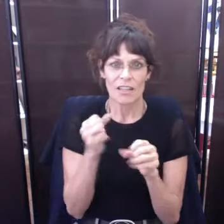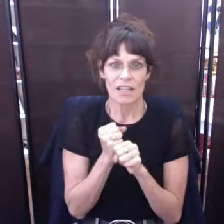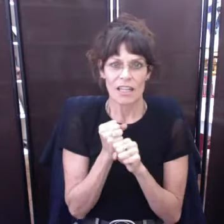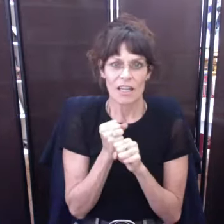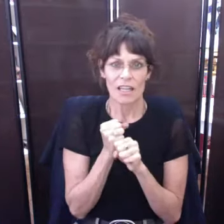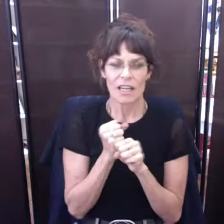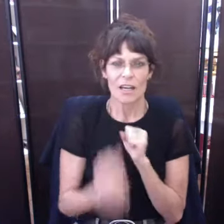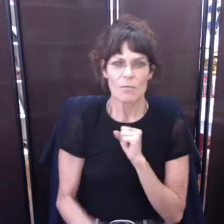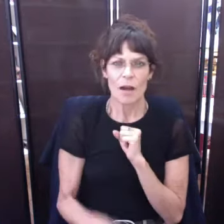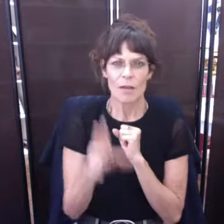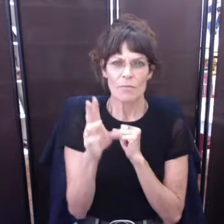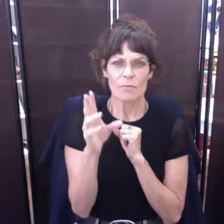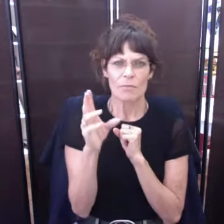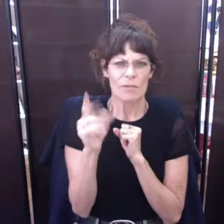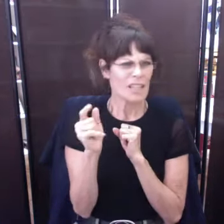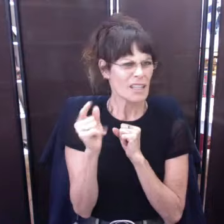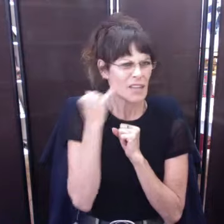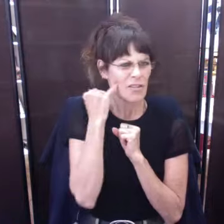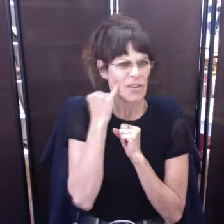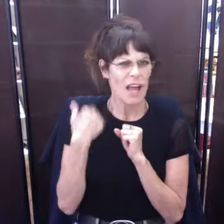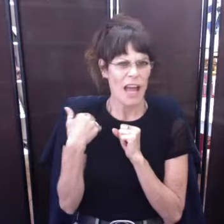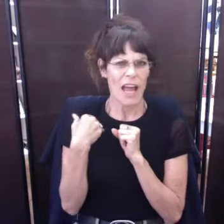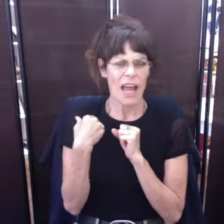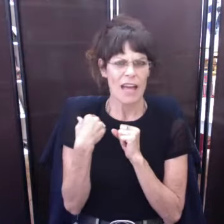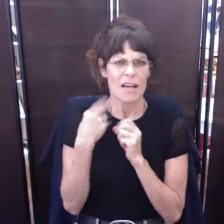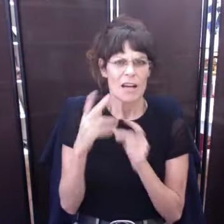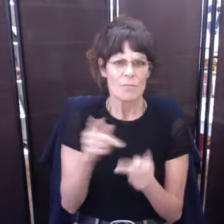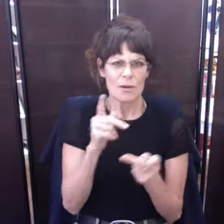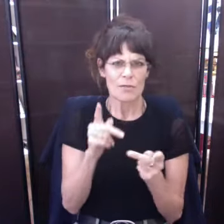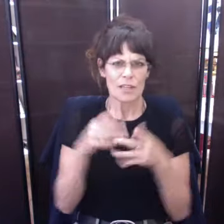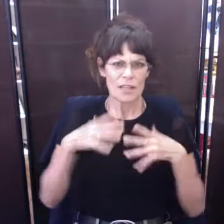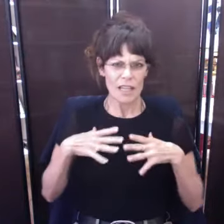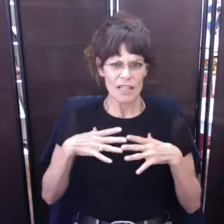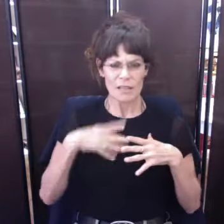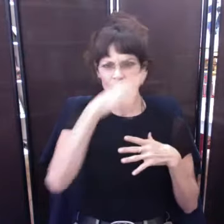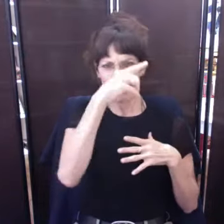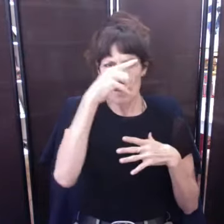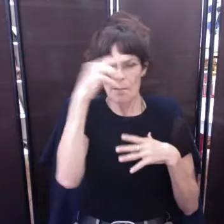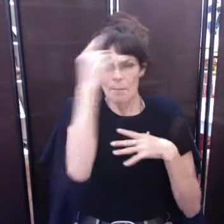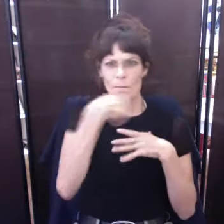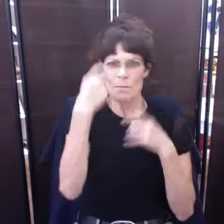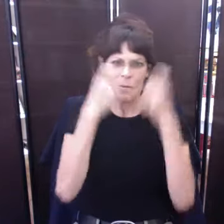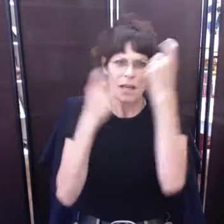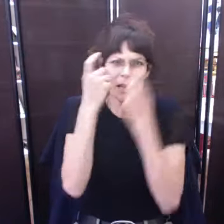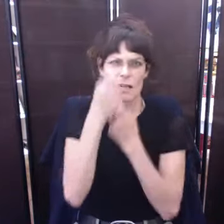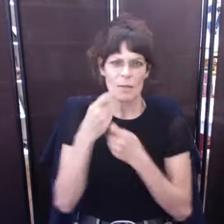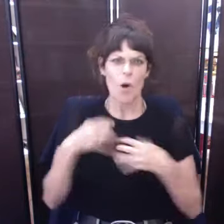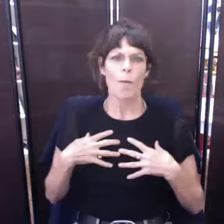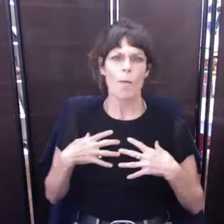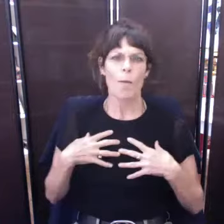certain things just right, Pat Benatar was really hot. So I would wear my makeup really dark, and I would put my puppies out as much as I could. And then if I would